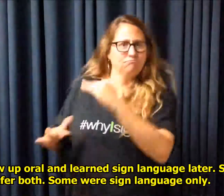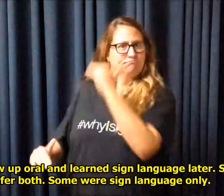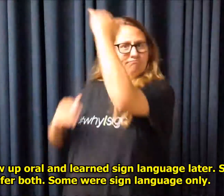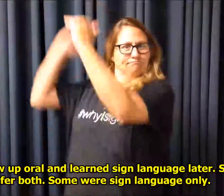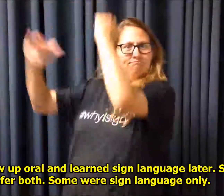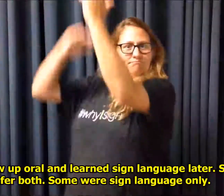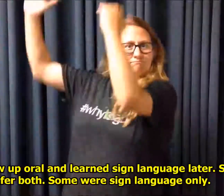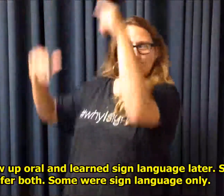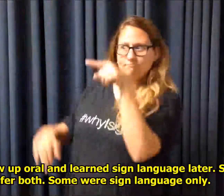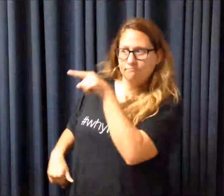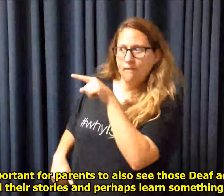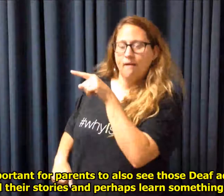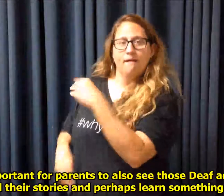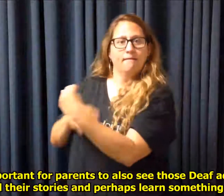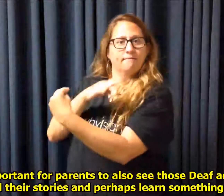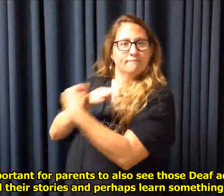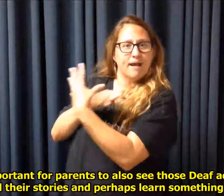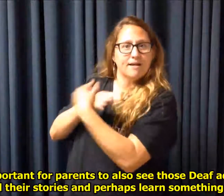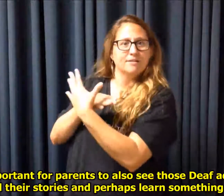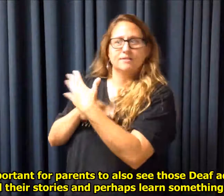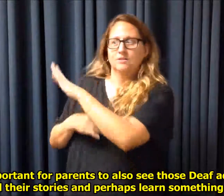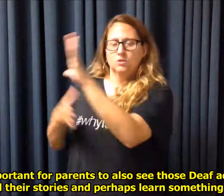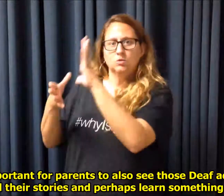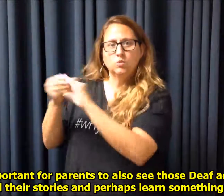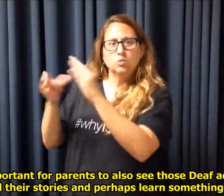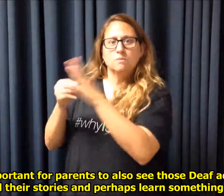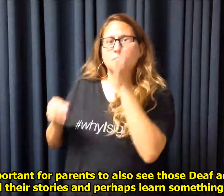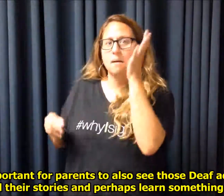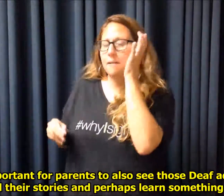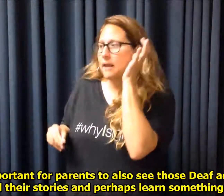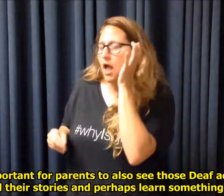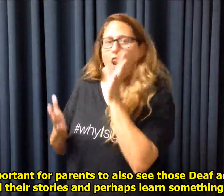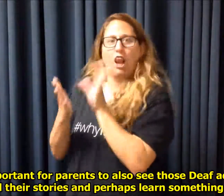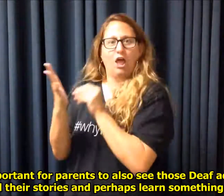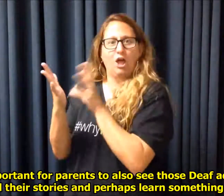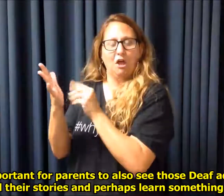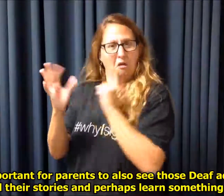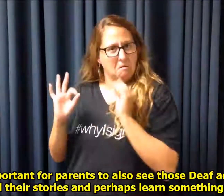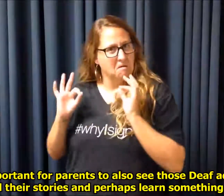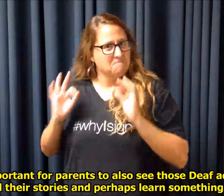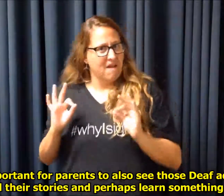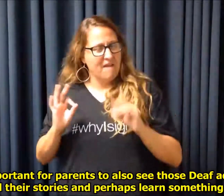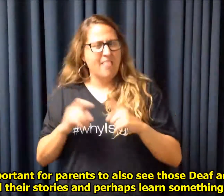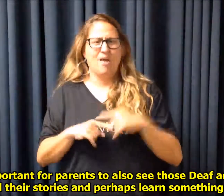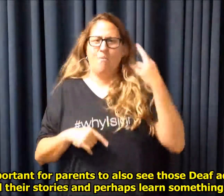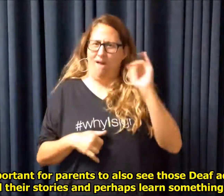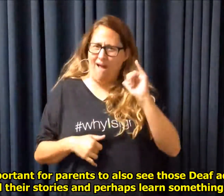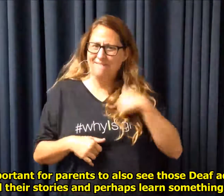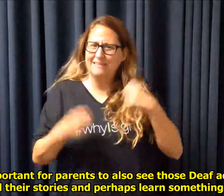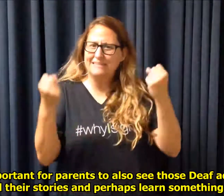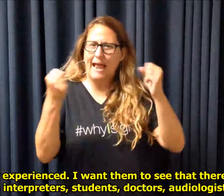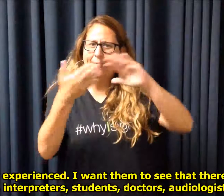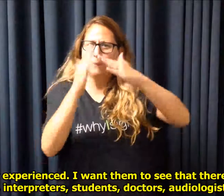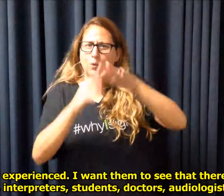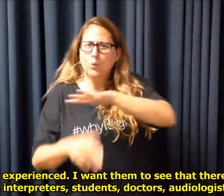sign language only. But it's important for parents to also see those deaf adults, understand their stories, and perhaps learn something from what they